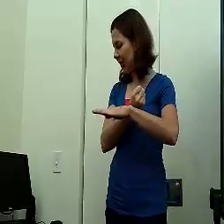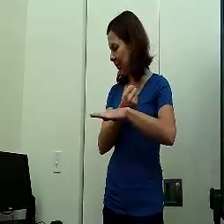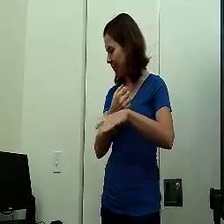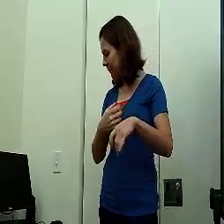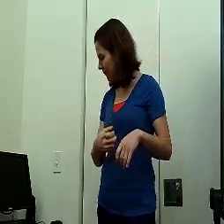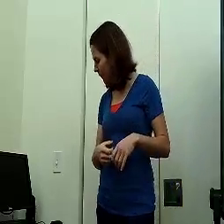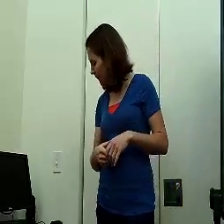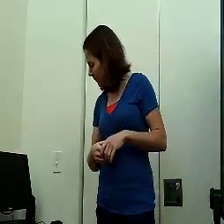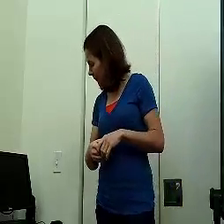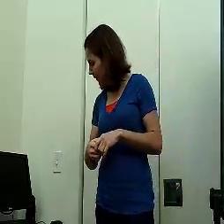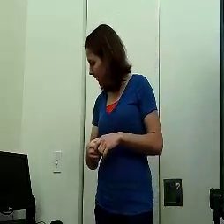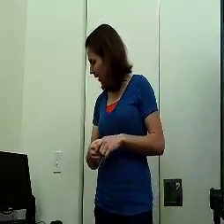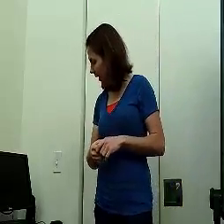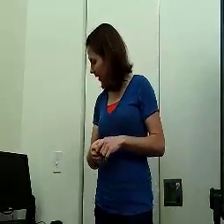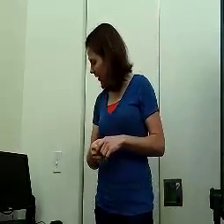Cream. Okay.